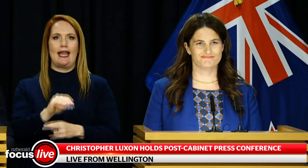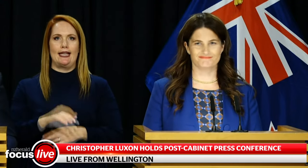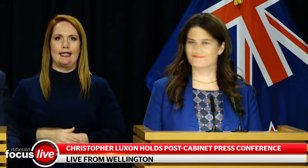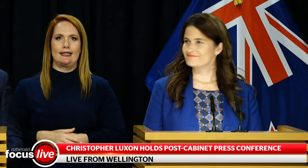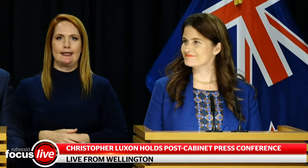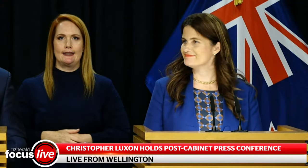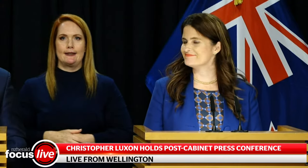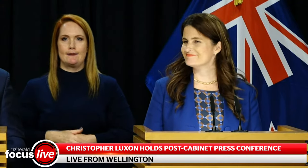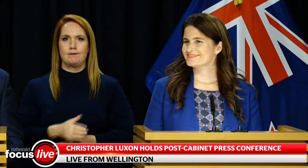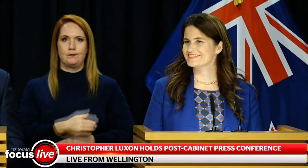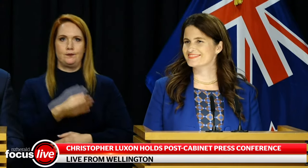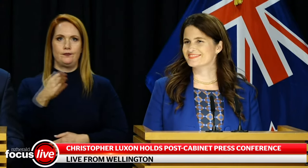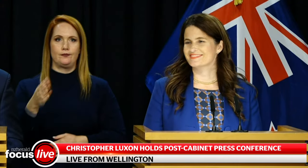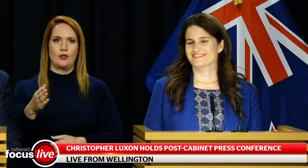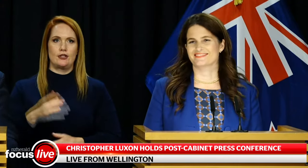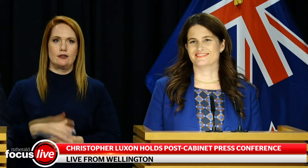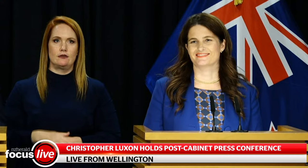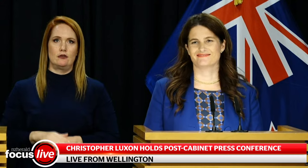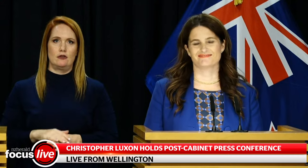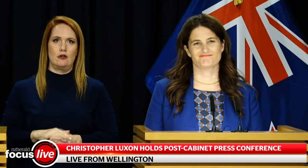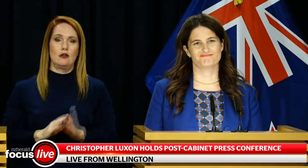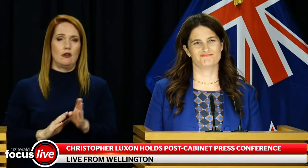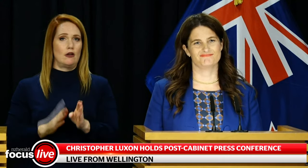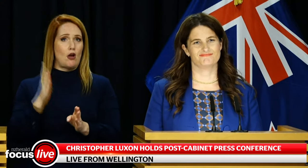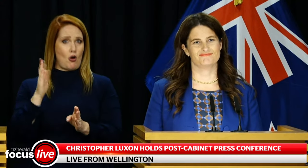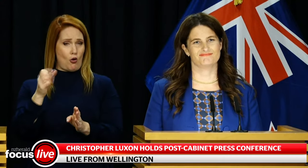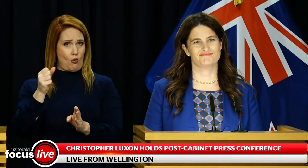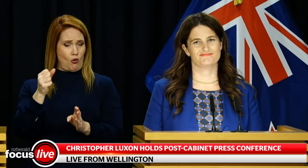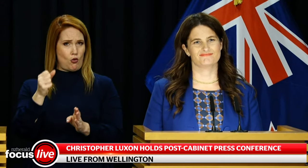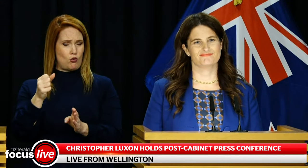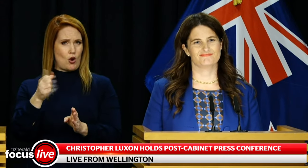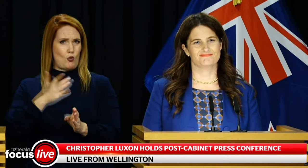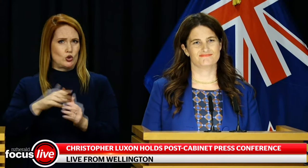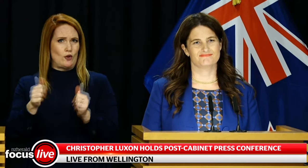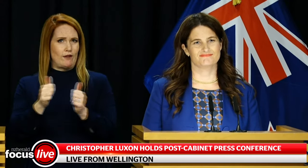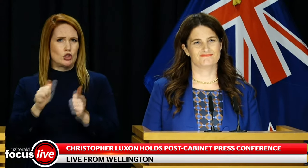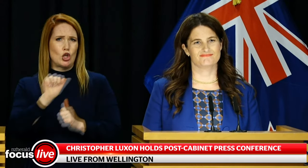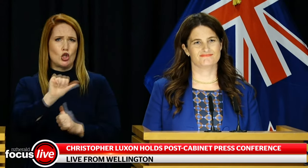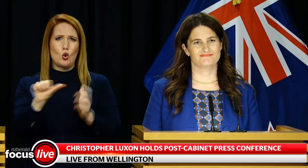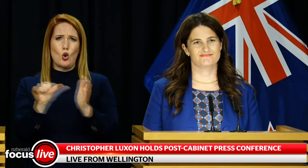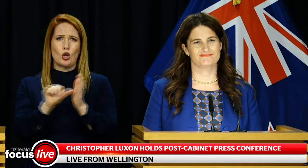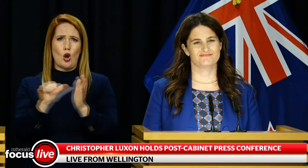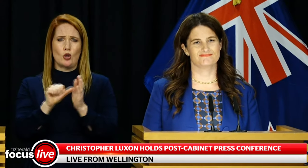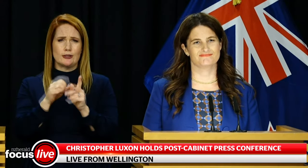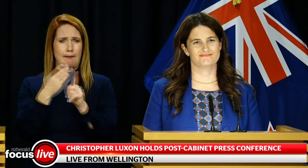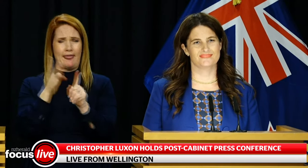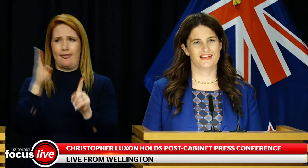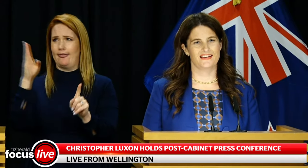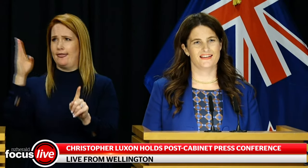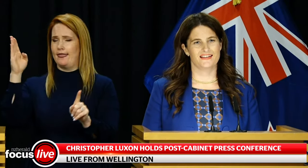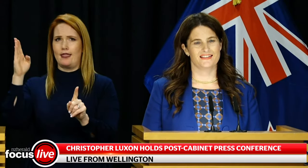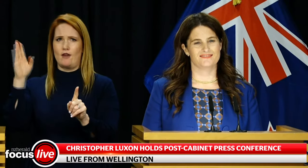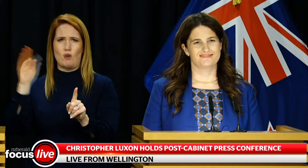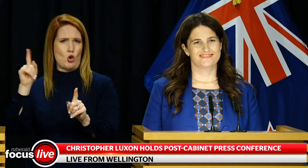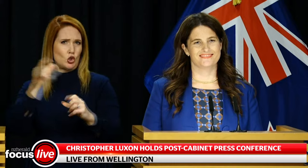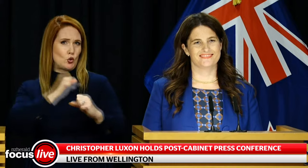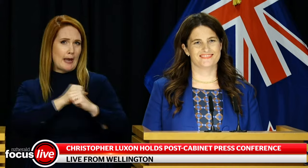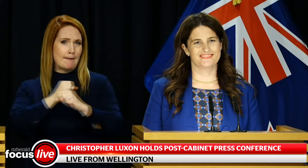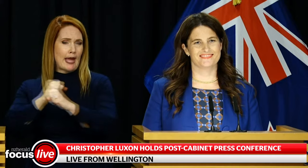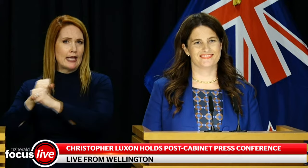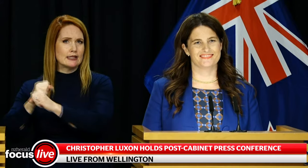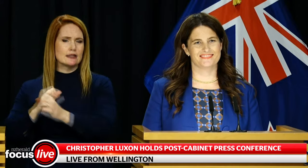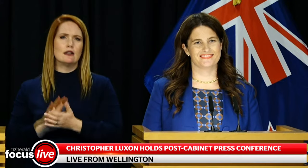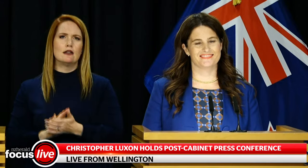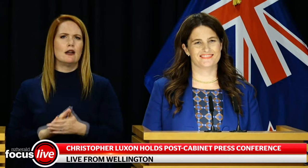can we go to Jason and then Bridie? Just to finish. Sean? So yet again, your costings were well out of what you campaigned on. How